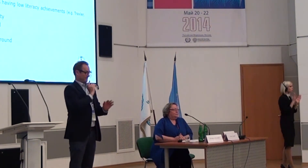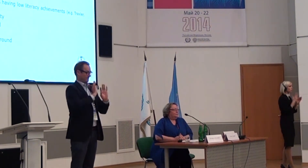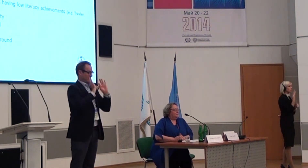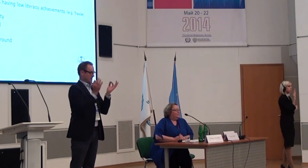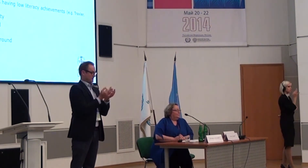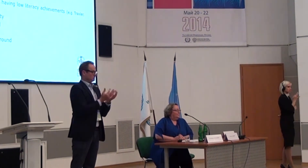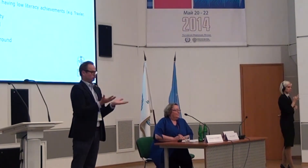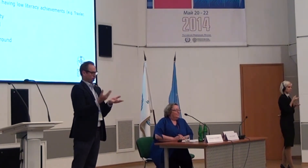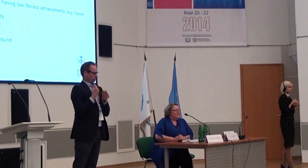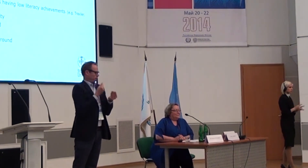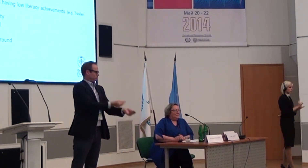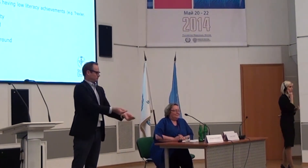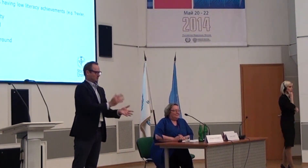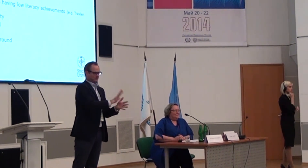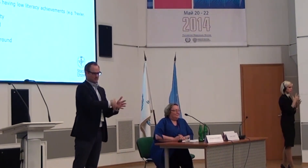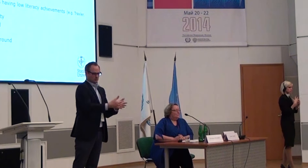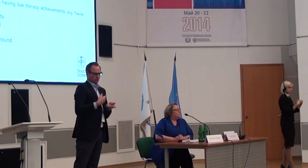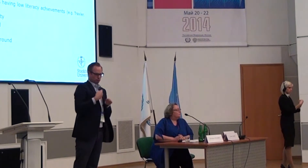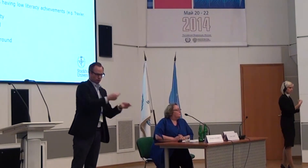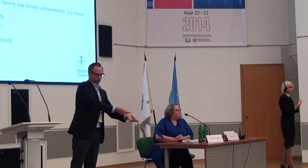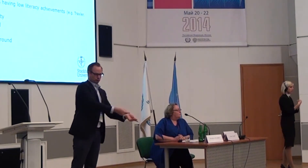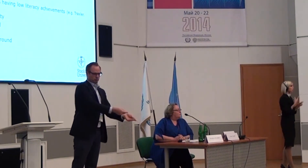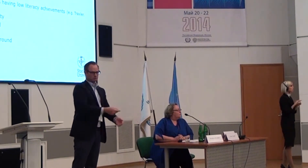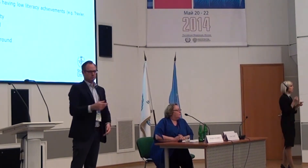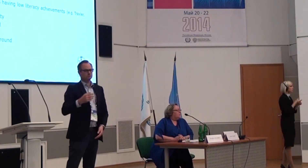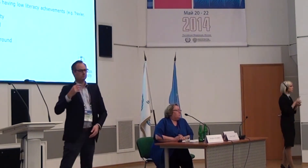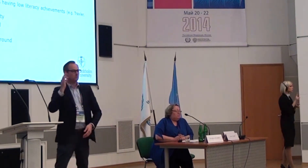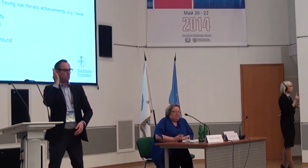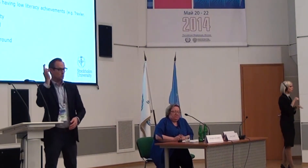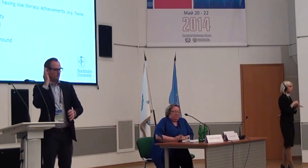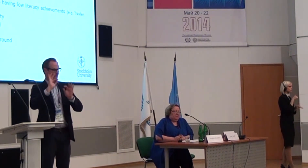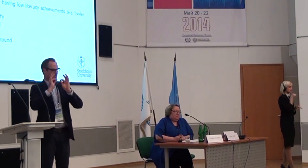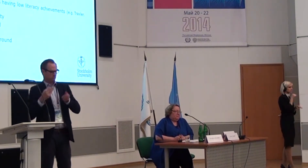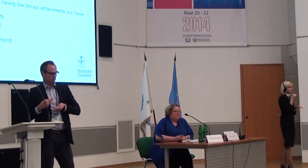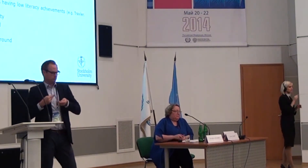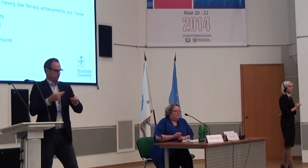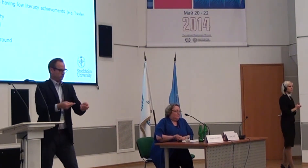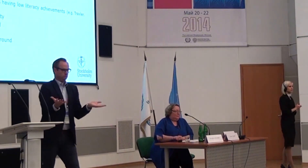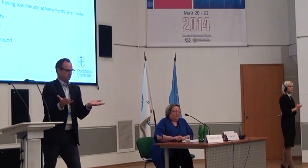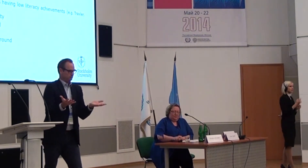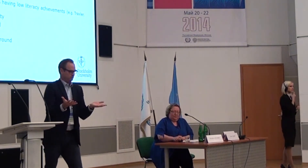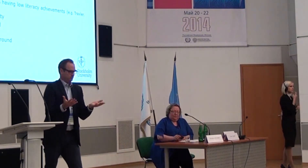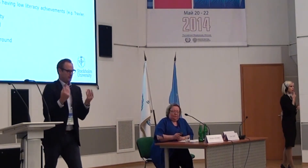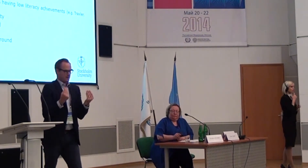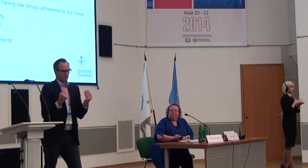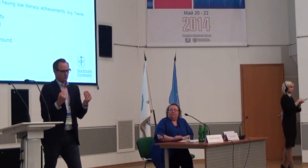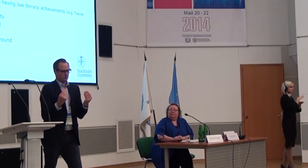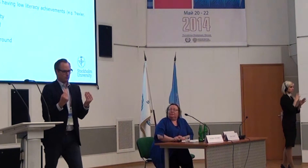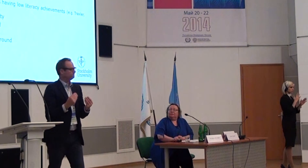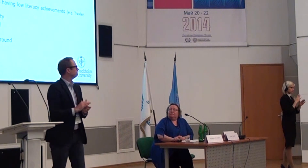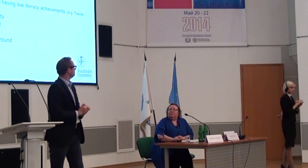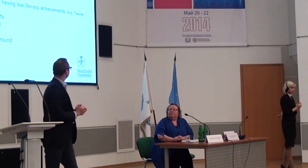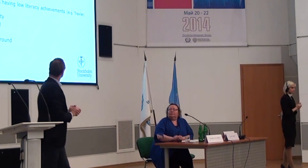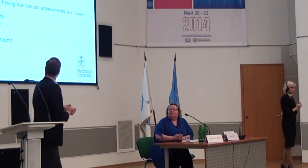regarding language exposure, you can say if you're brought up in a deaf family, you will be exposed to sign language very